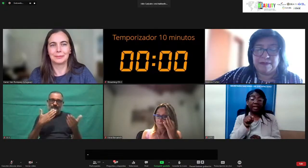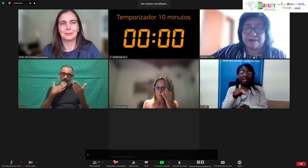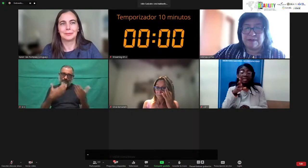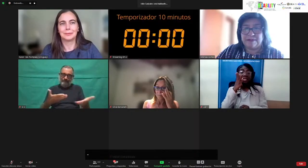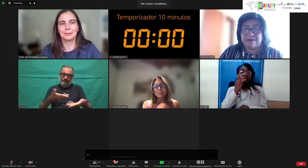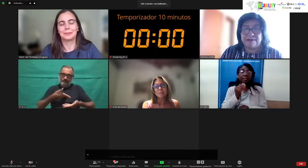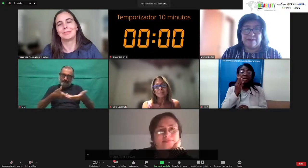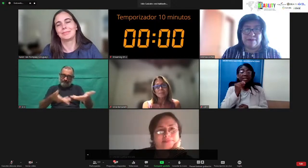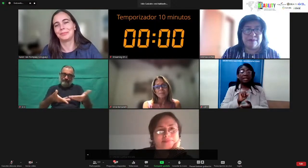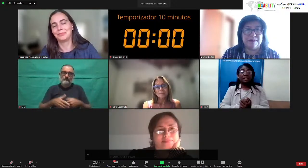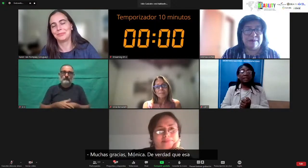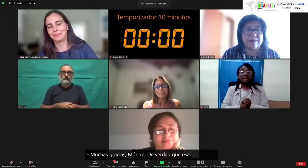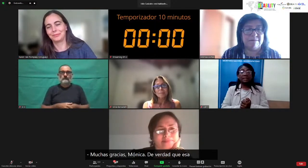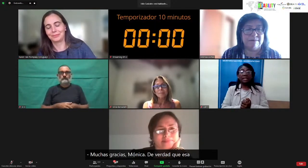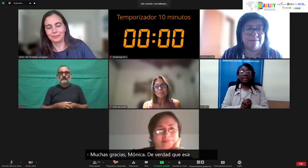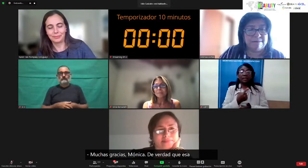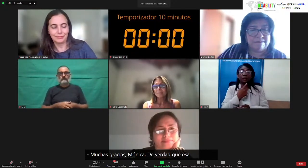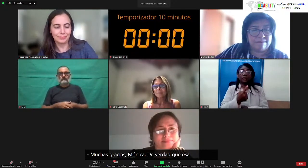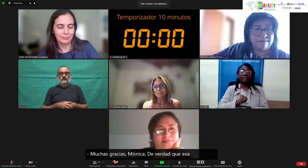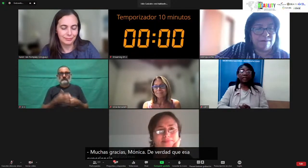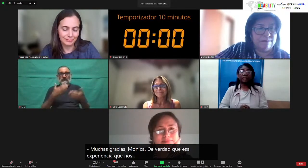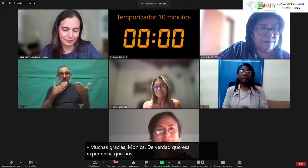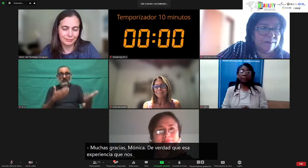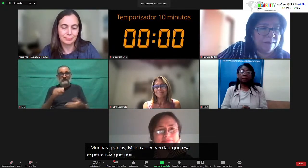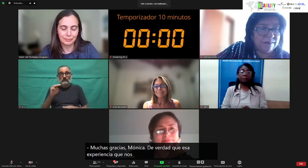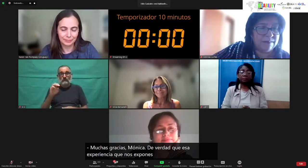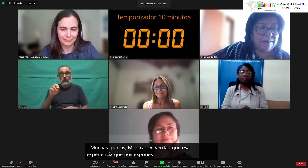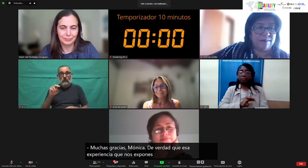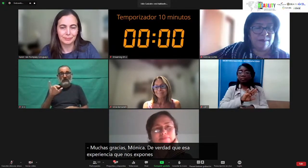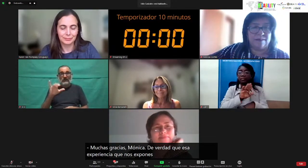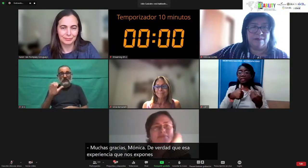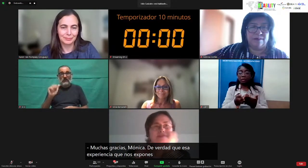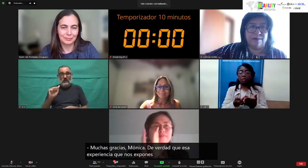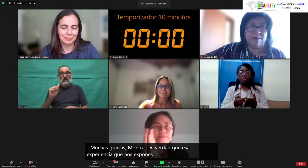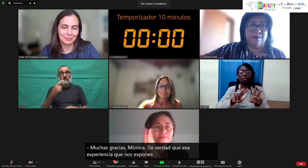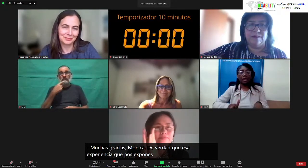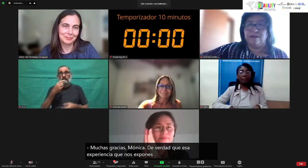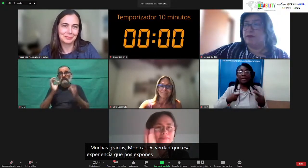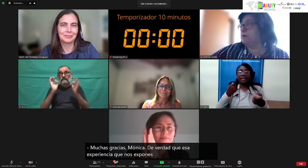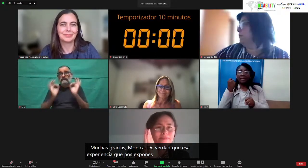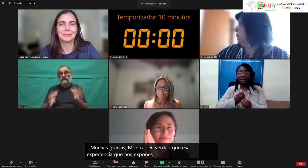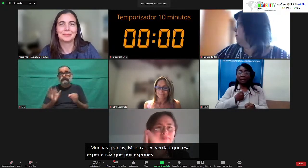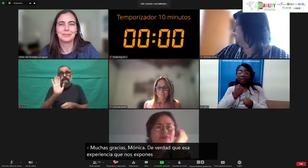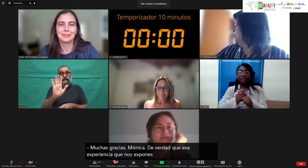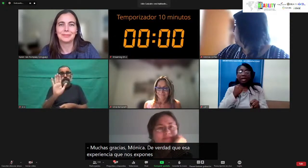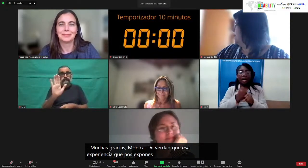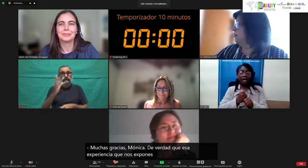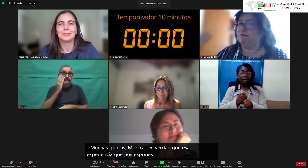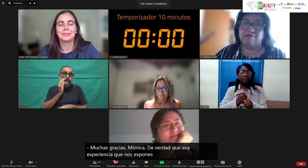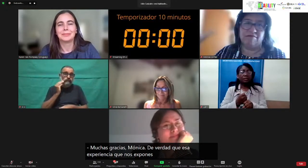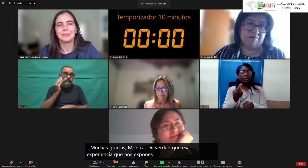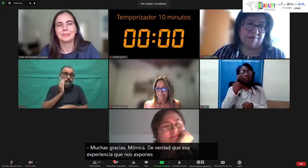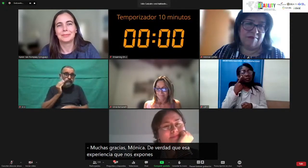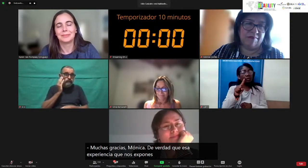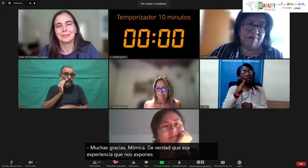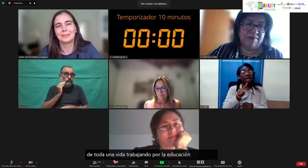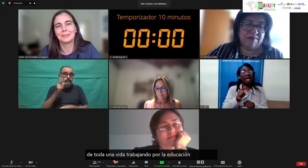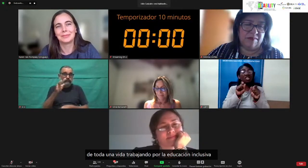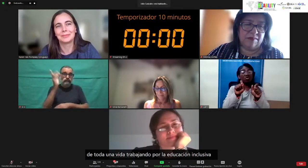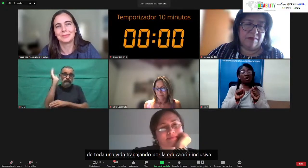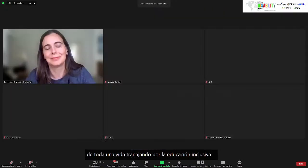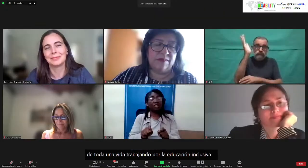actually this experience that you are presenting here this is a full live working for inclusive